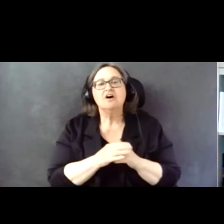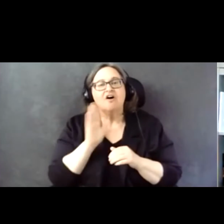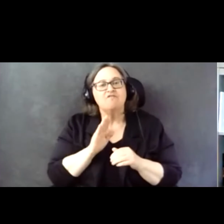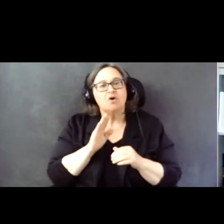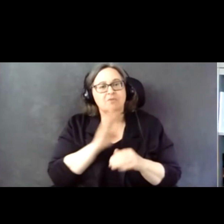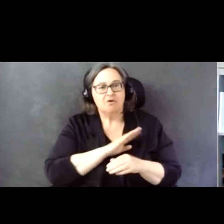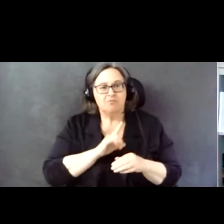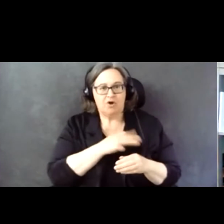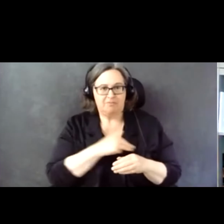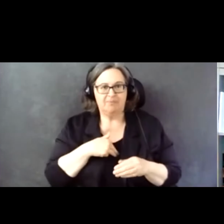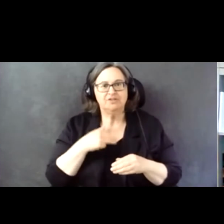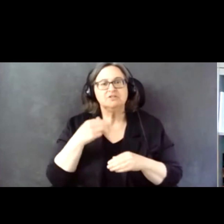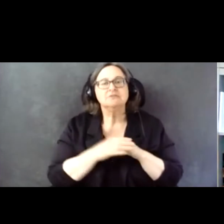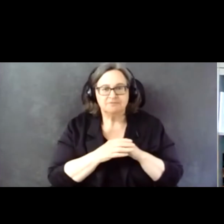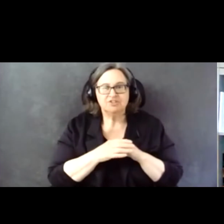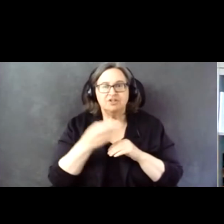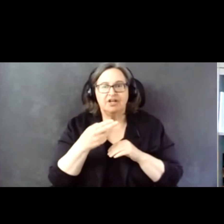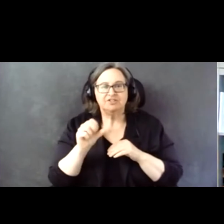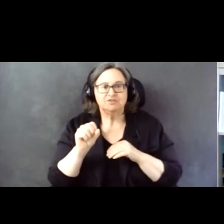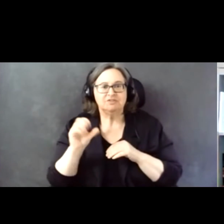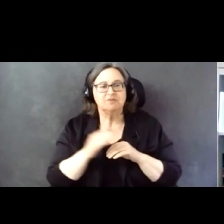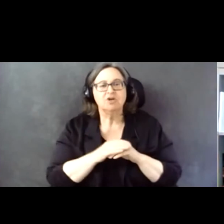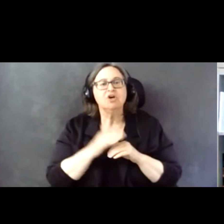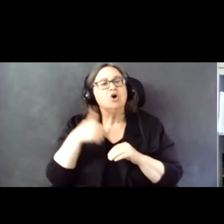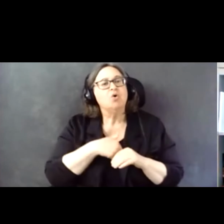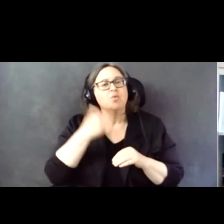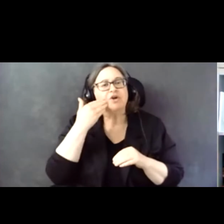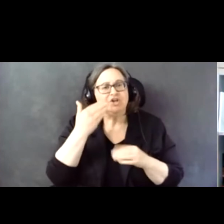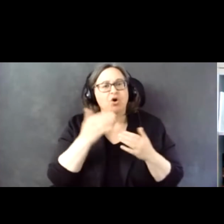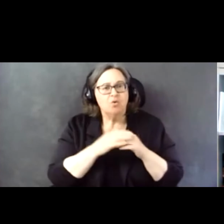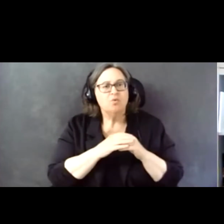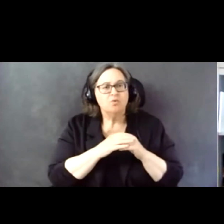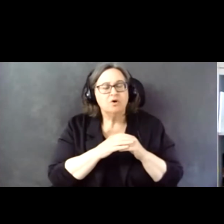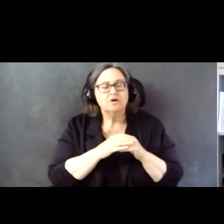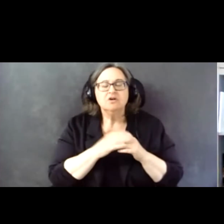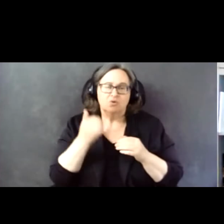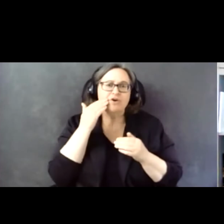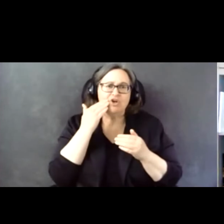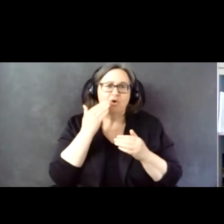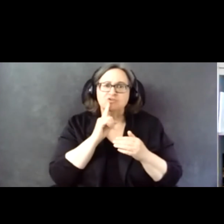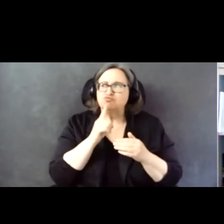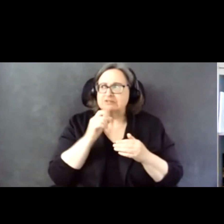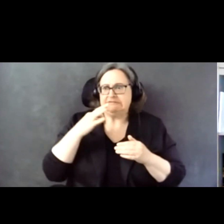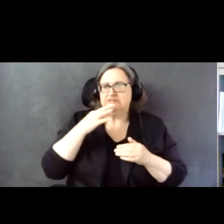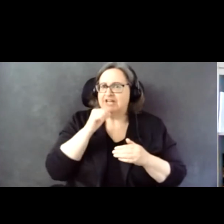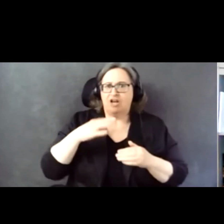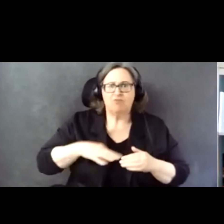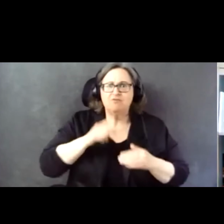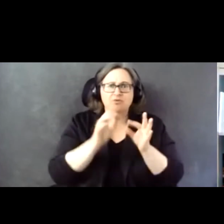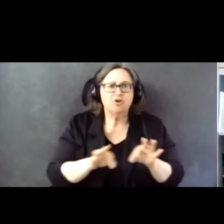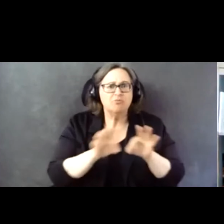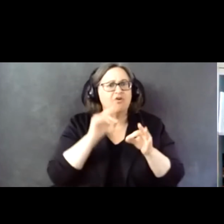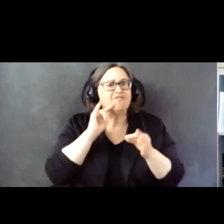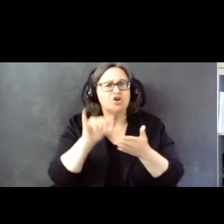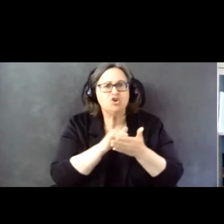um so we know that the nonprofit sector is a fundamental part of new york city and the region it's critical for its survival and